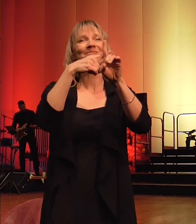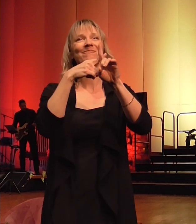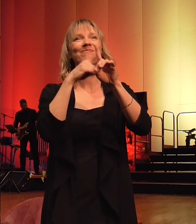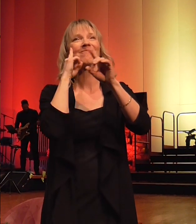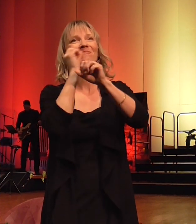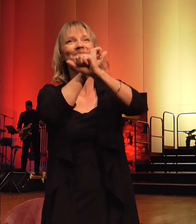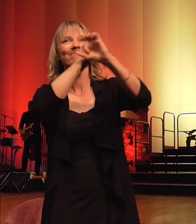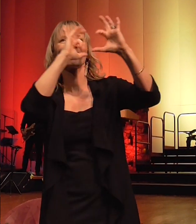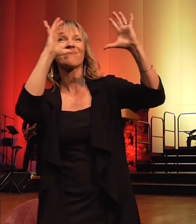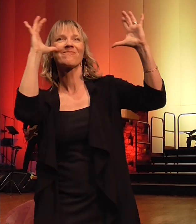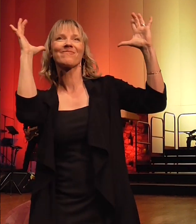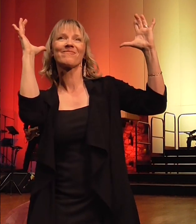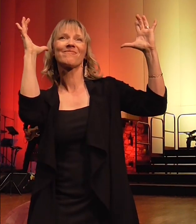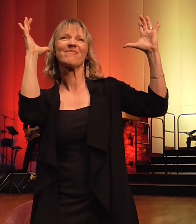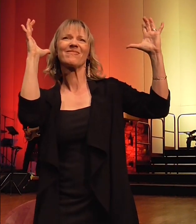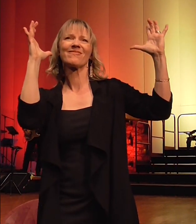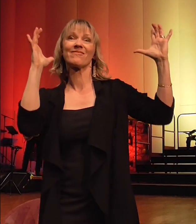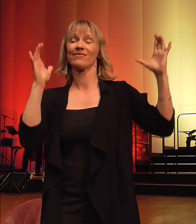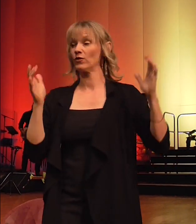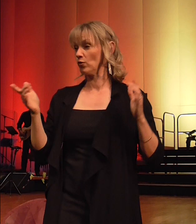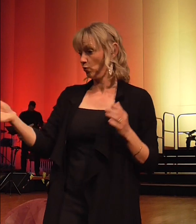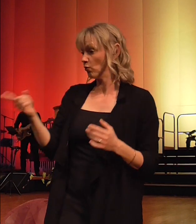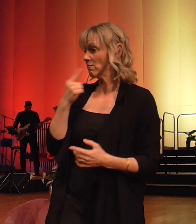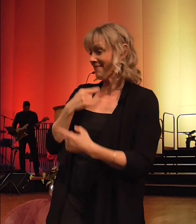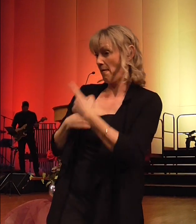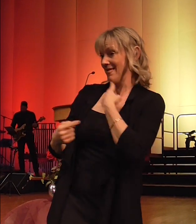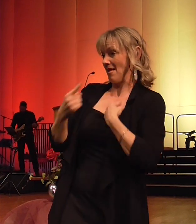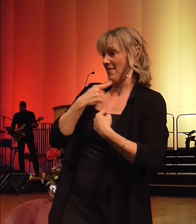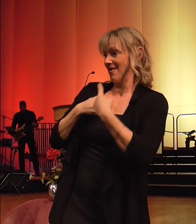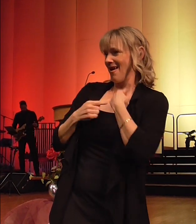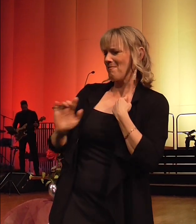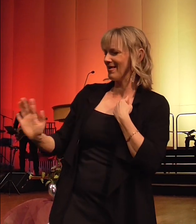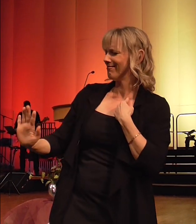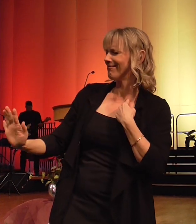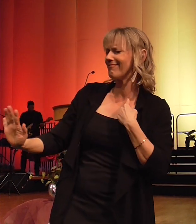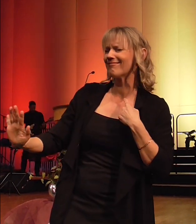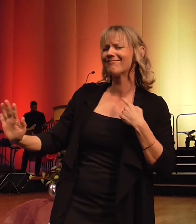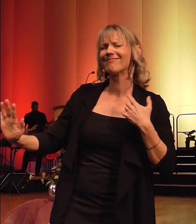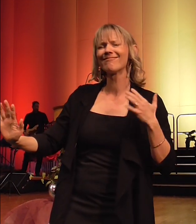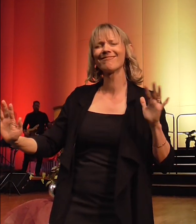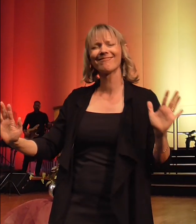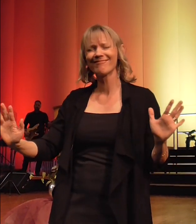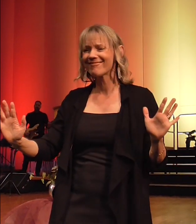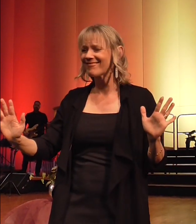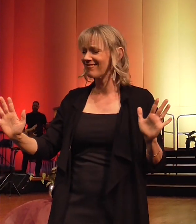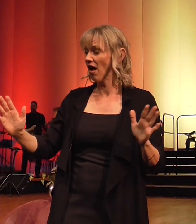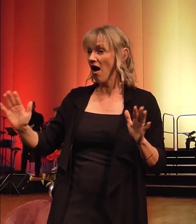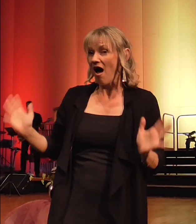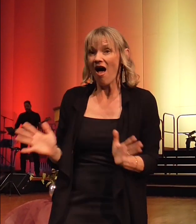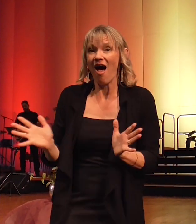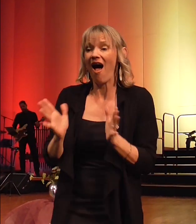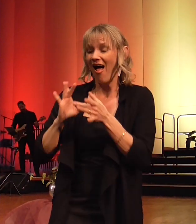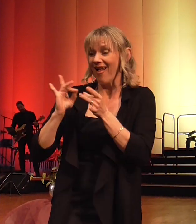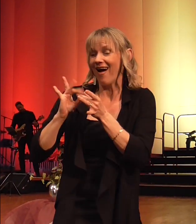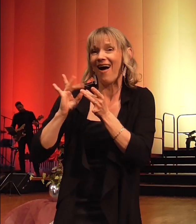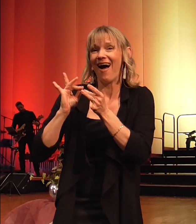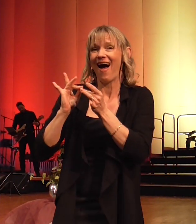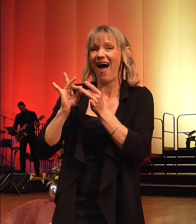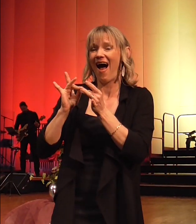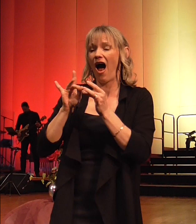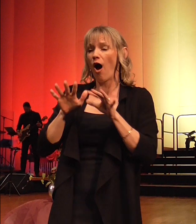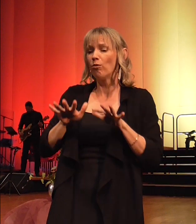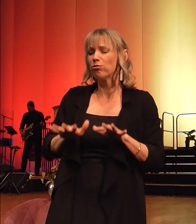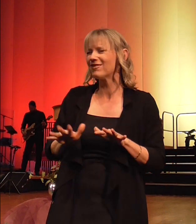And I'm not asking you for answers to all of these questions or words to ease